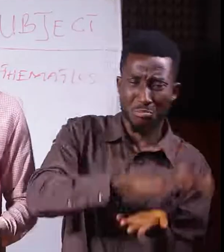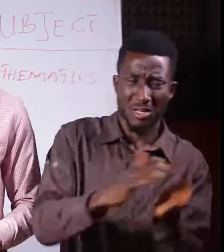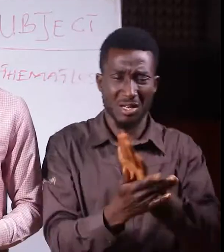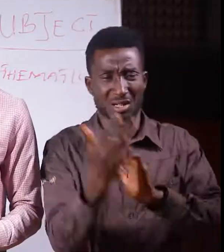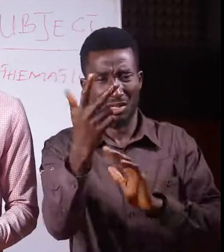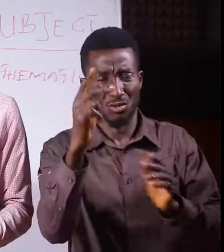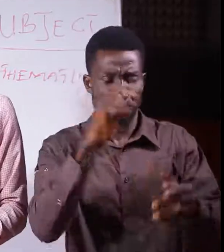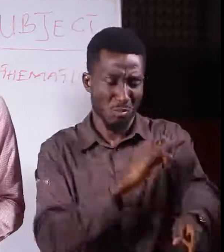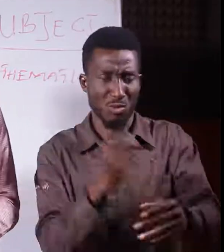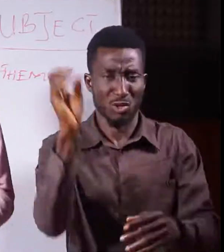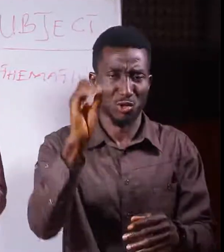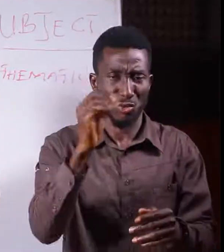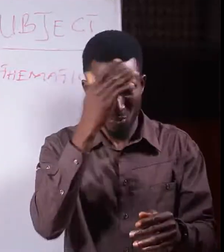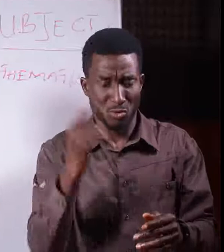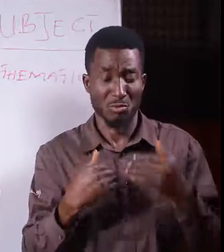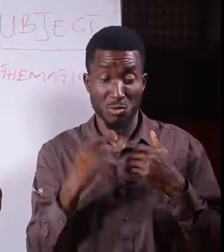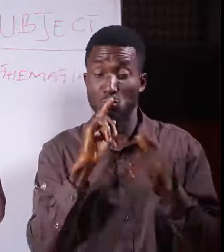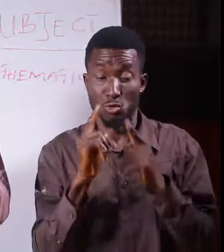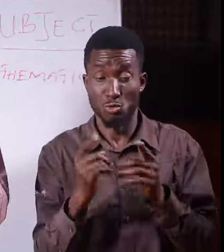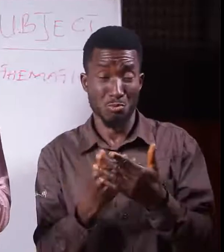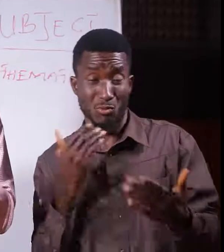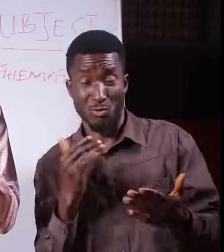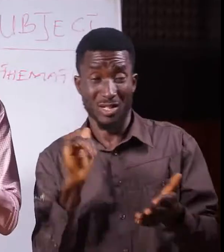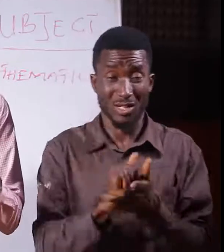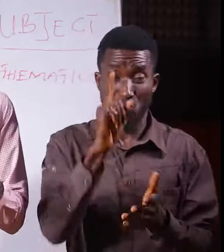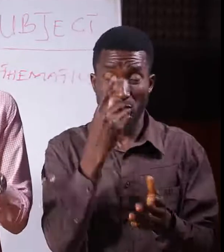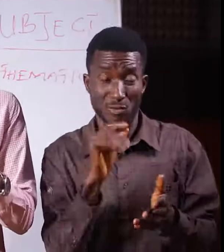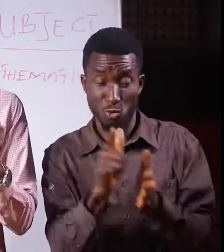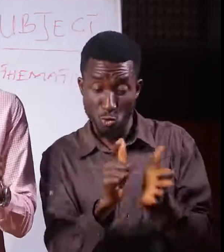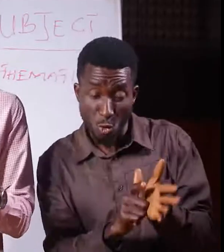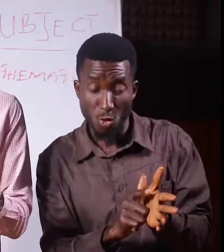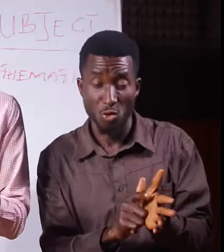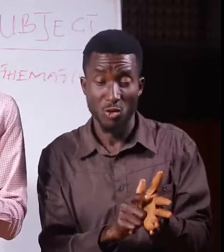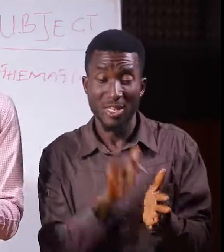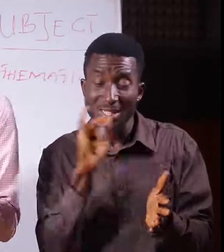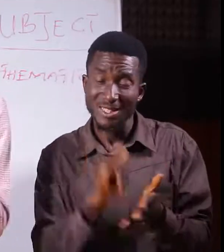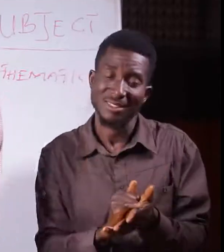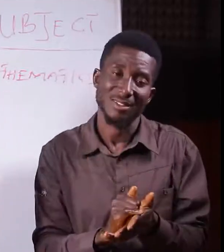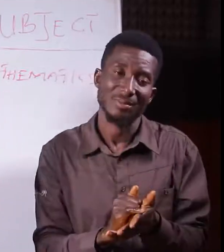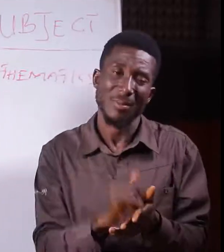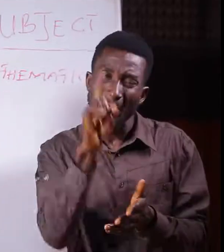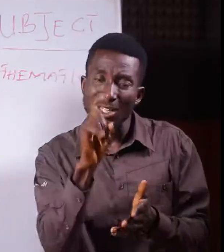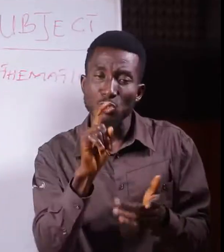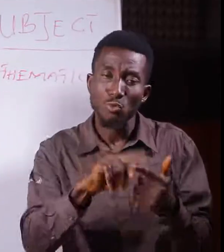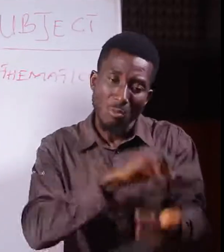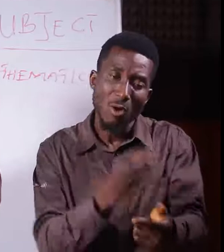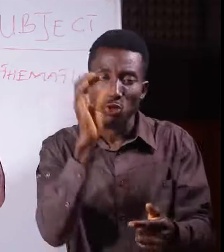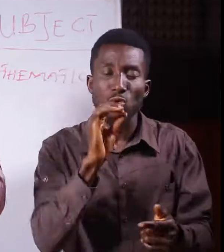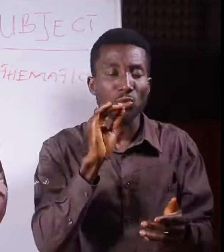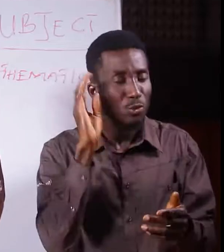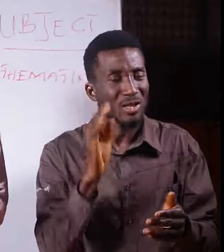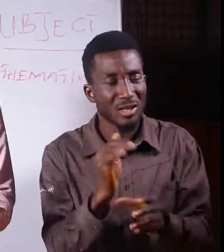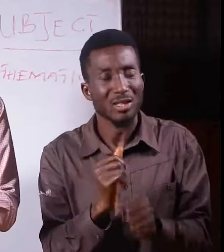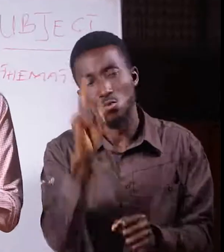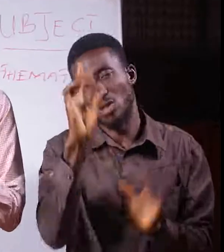0? Because we have been taught that one of the fundamental laws of indices is that x to power 0 will give you